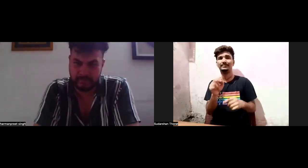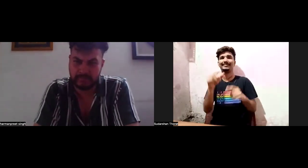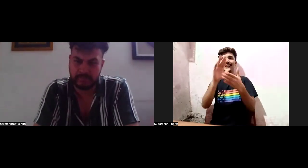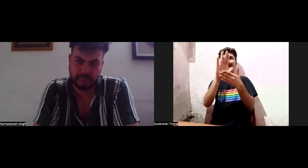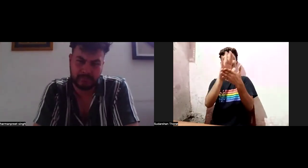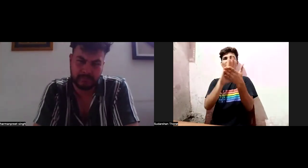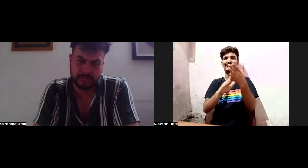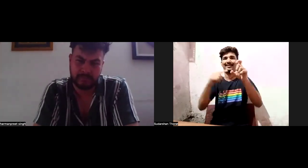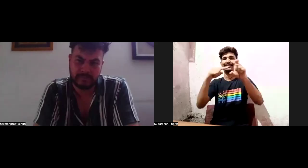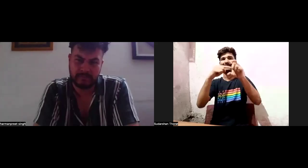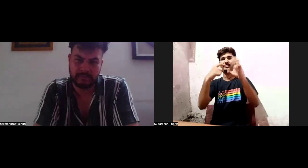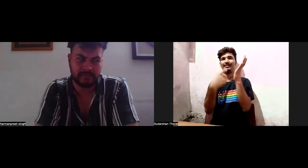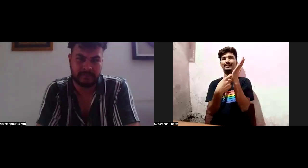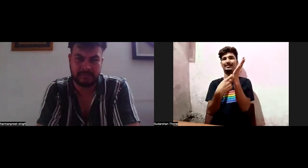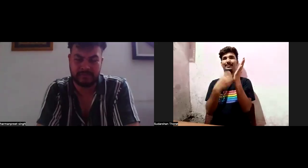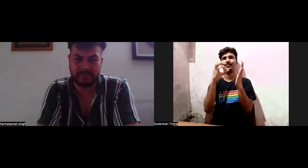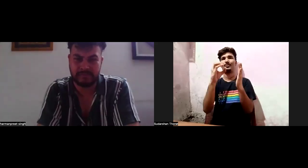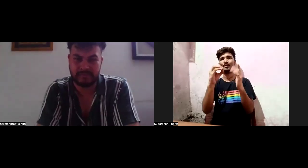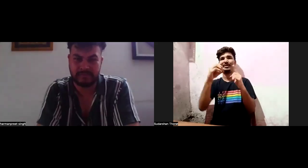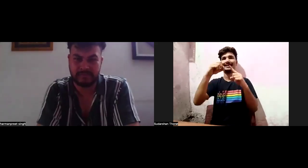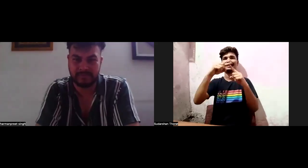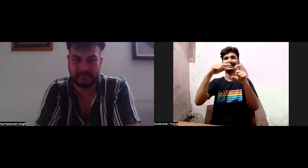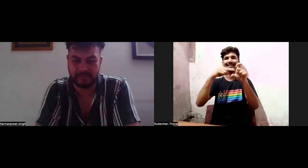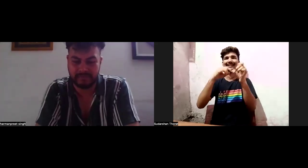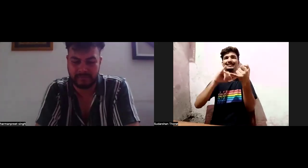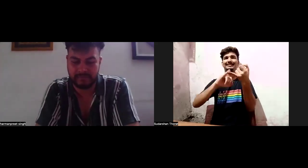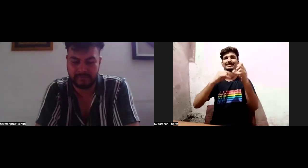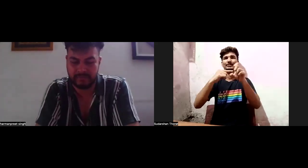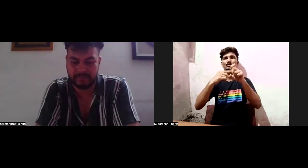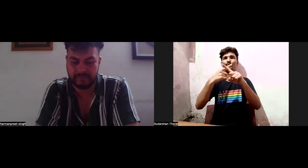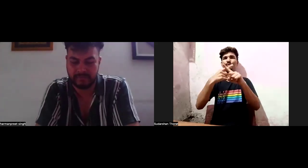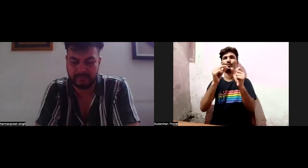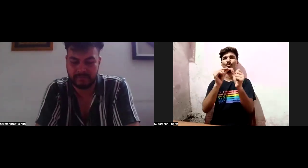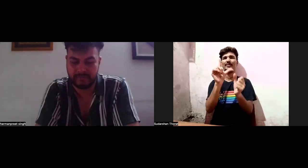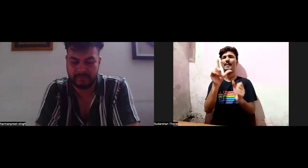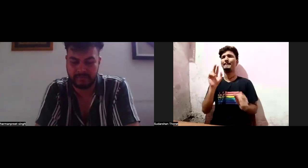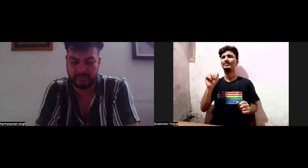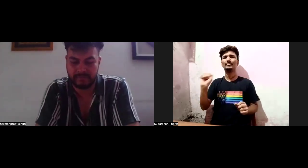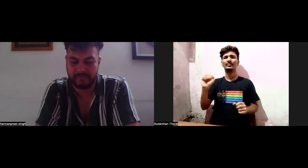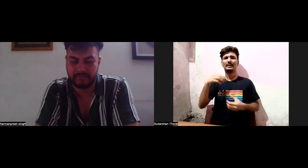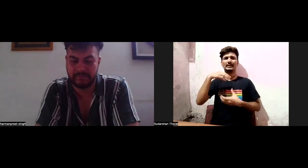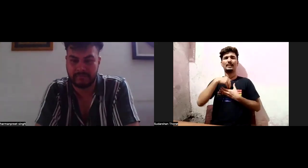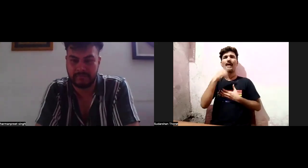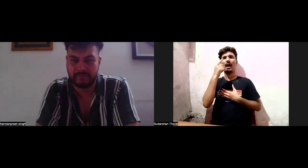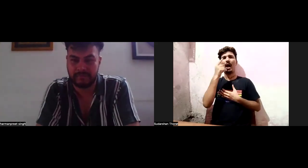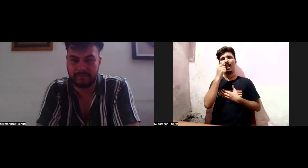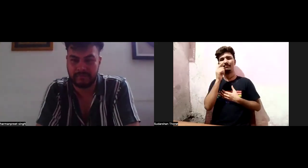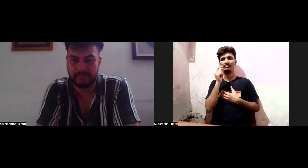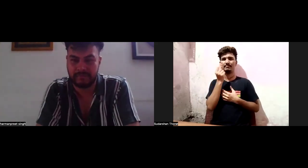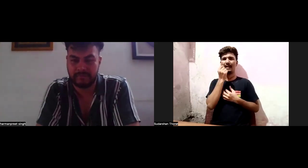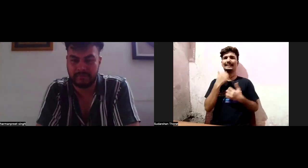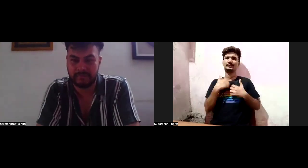If people identify, so they're cisgender or heterosexual people,